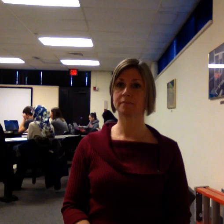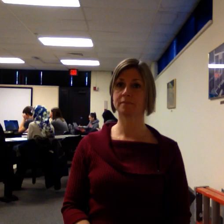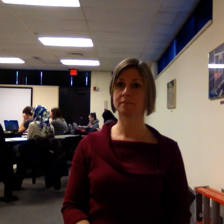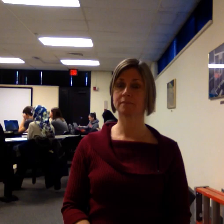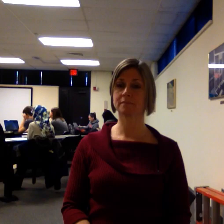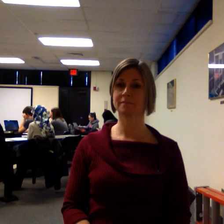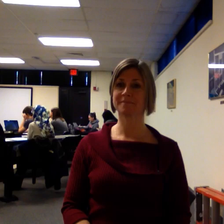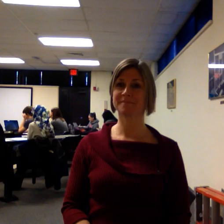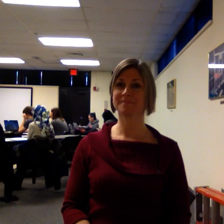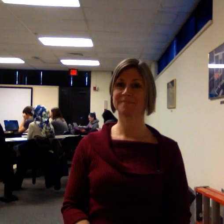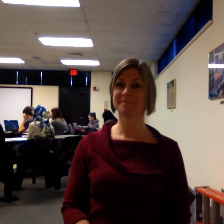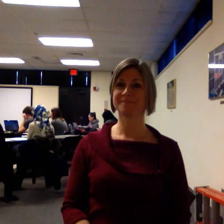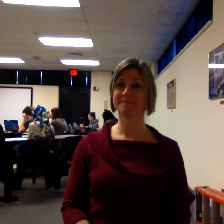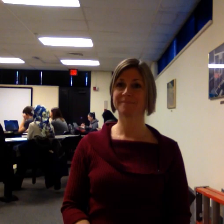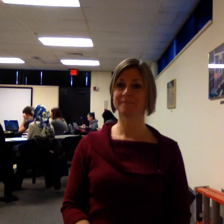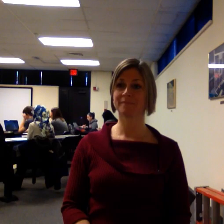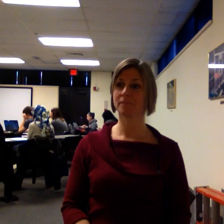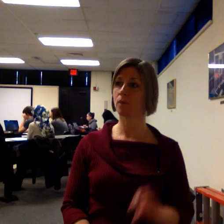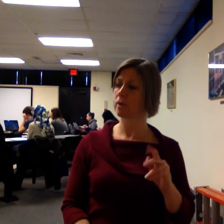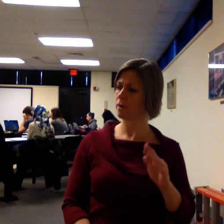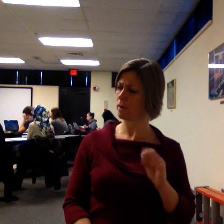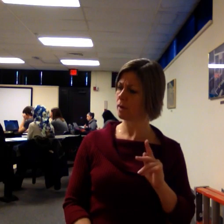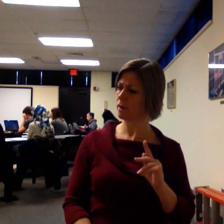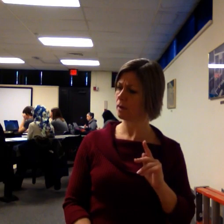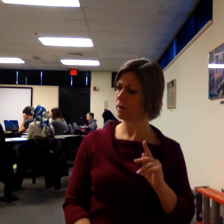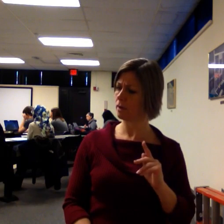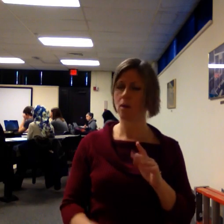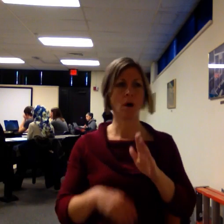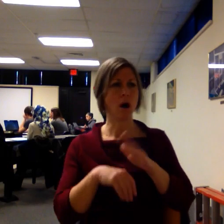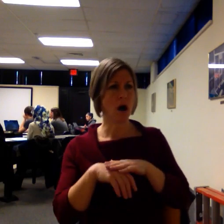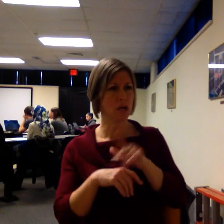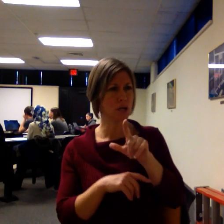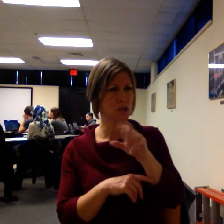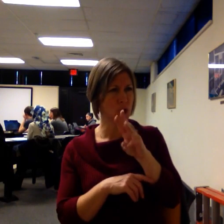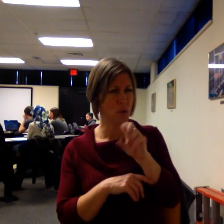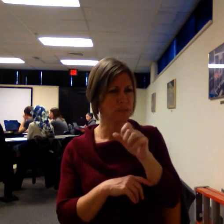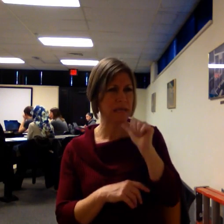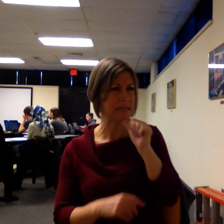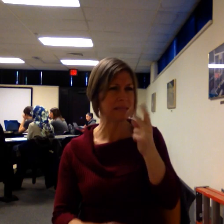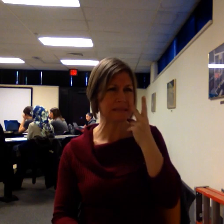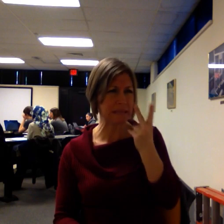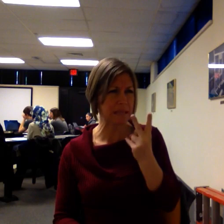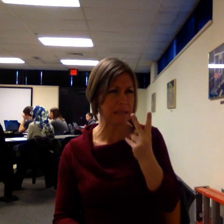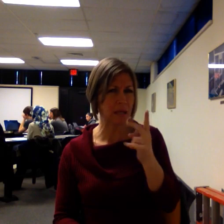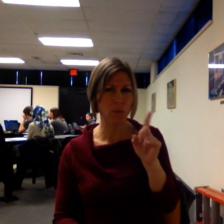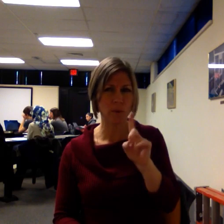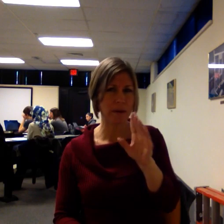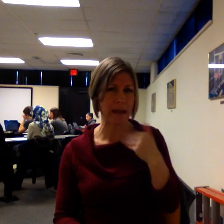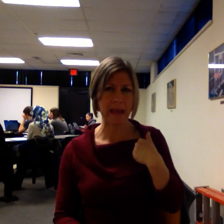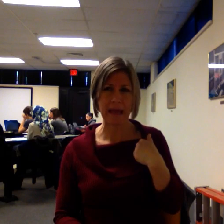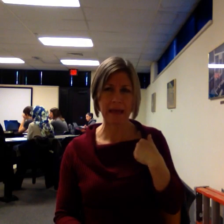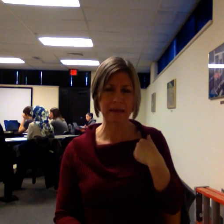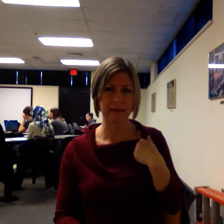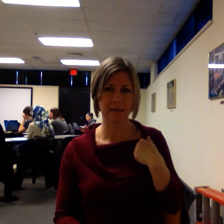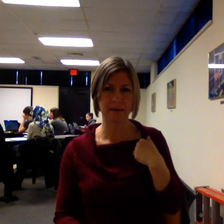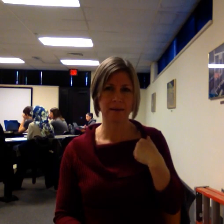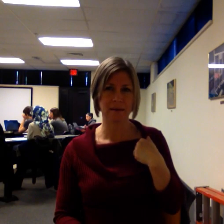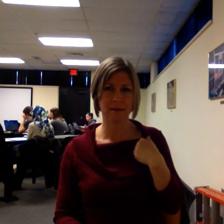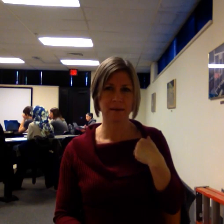Remember, oh, okay. On Lowe's, I did not see where it had like EBIT that's